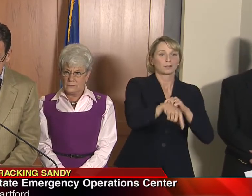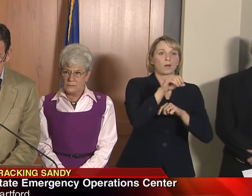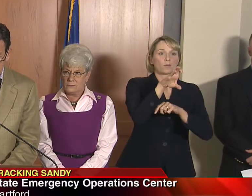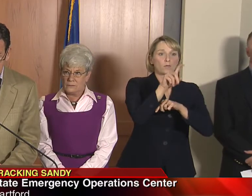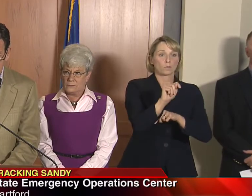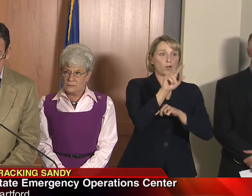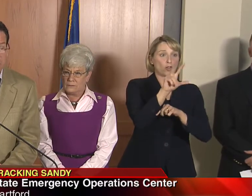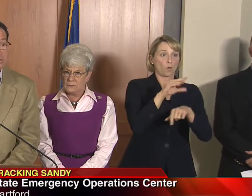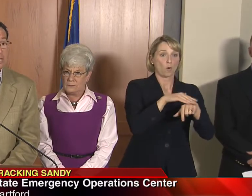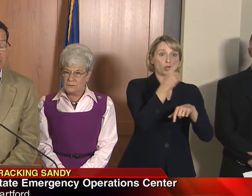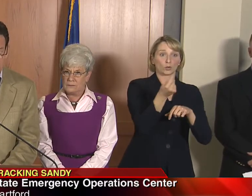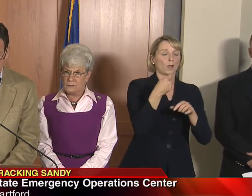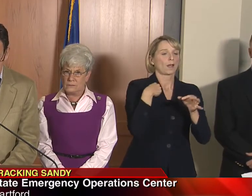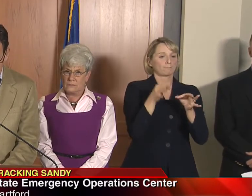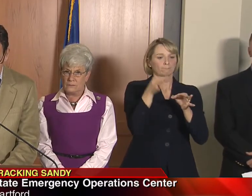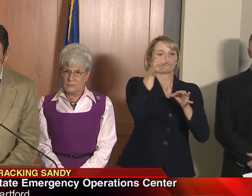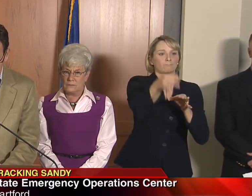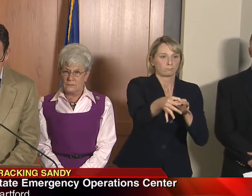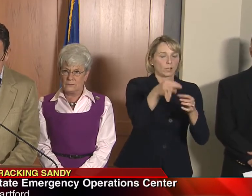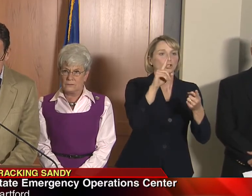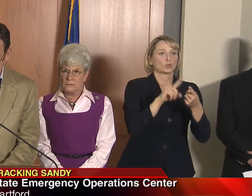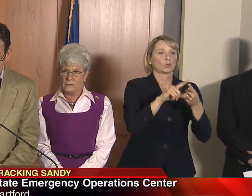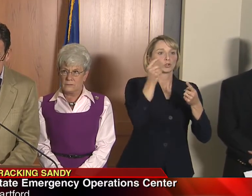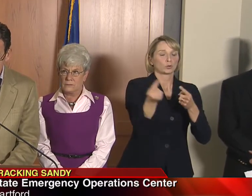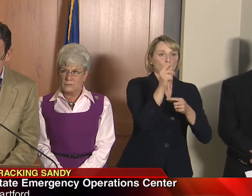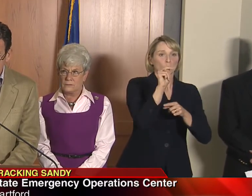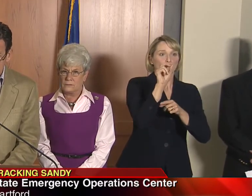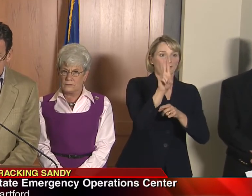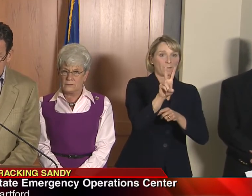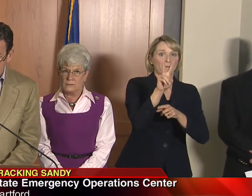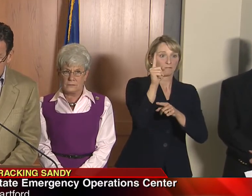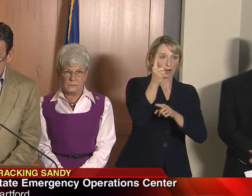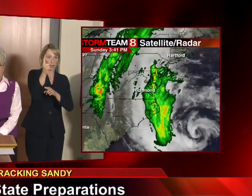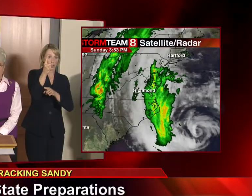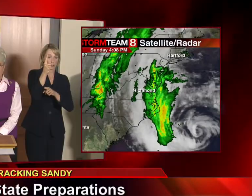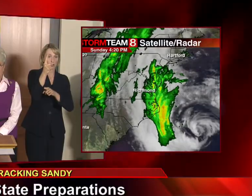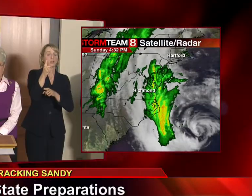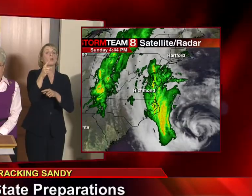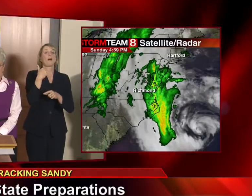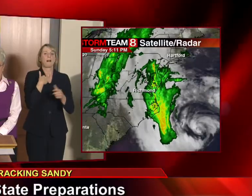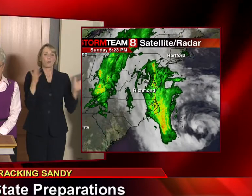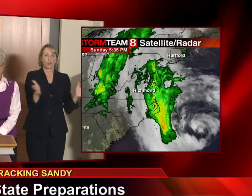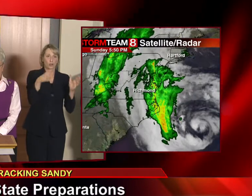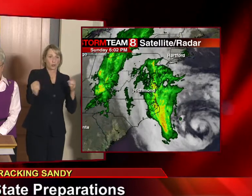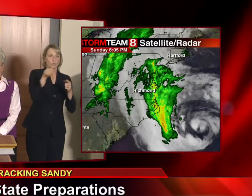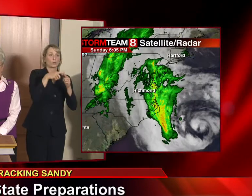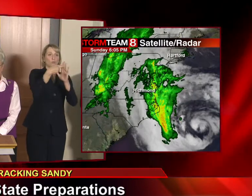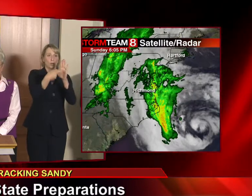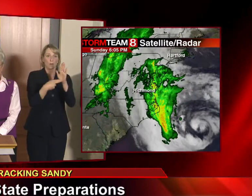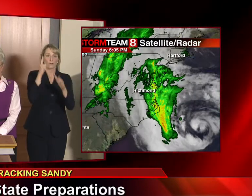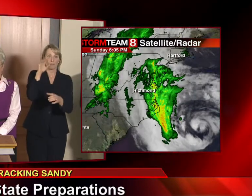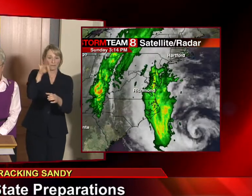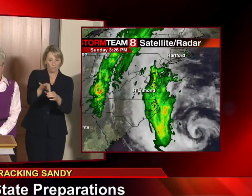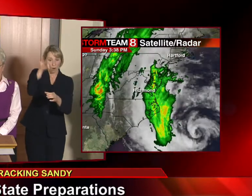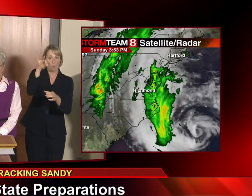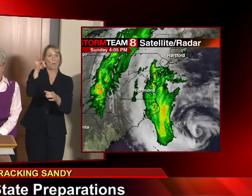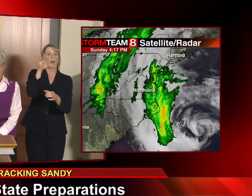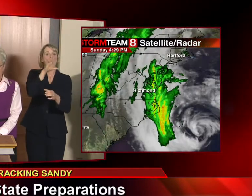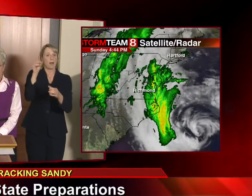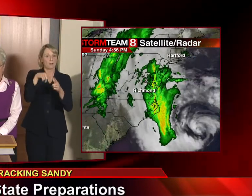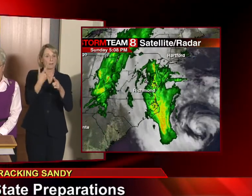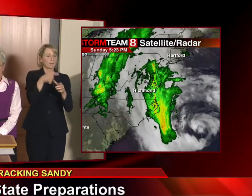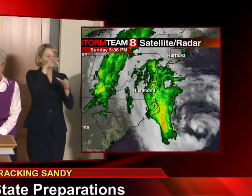till 8 p.m. on Thursday, November 1st. As I do every day, I urge people to register to vote and to cast their vote on Election